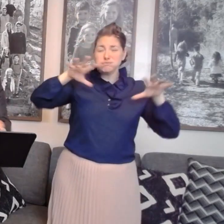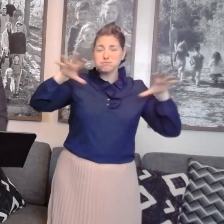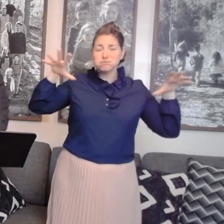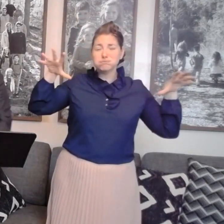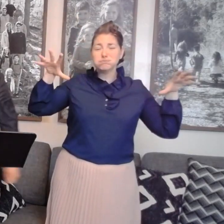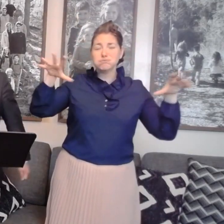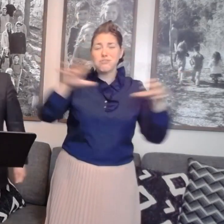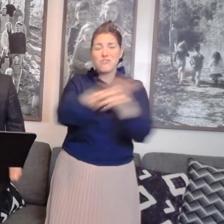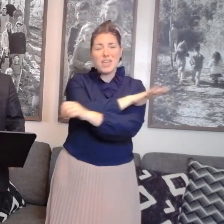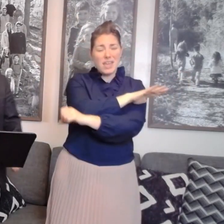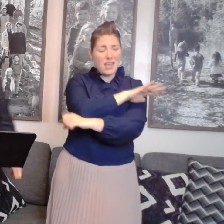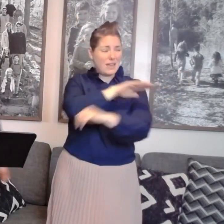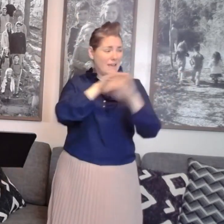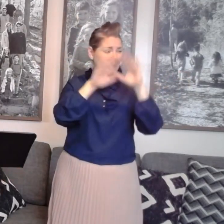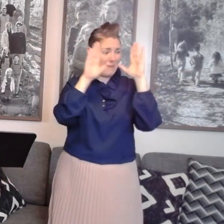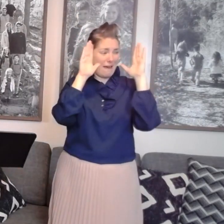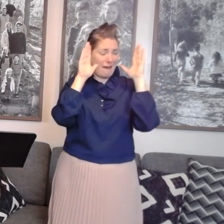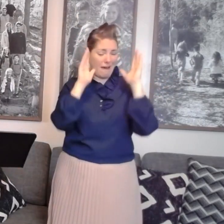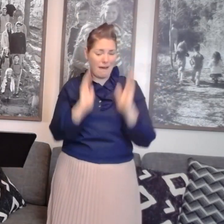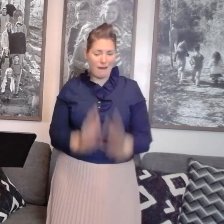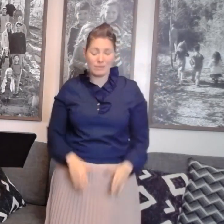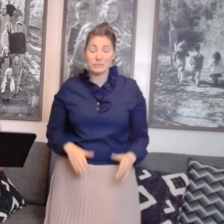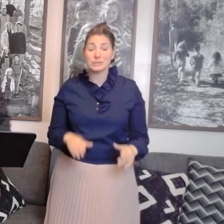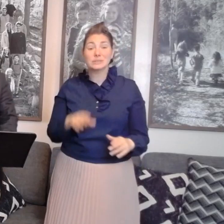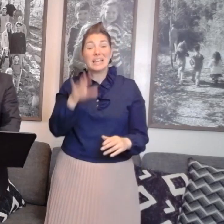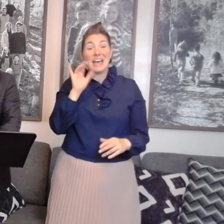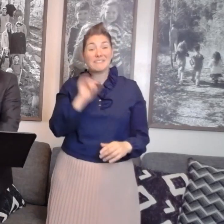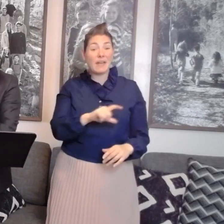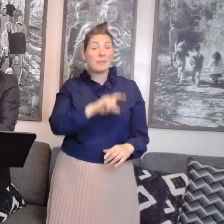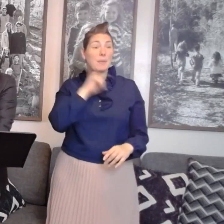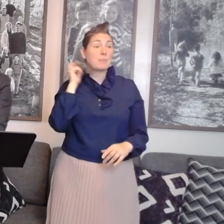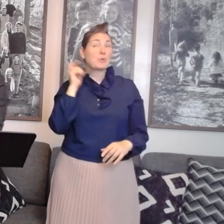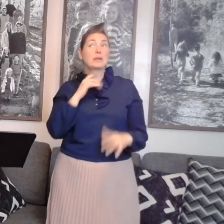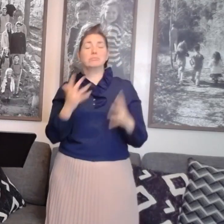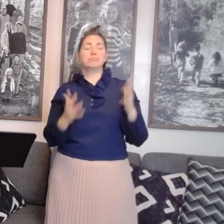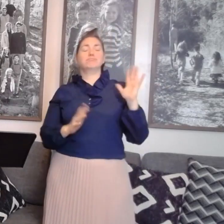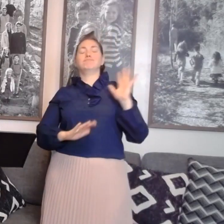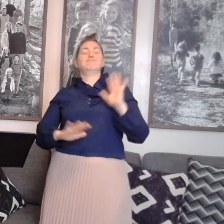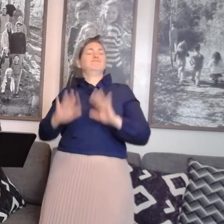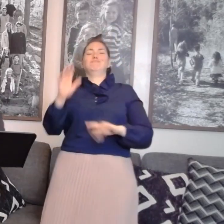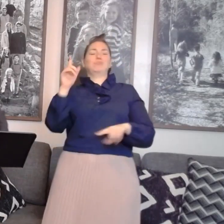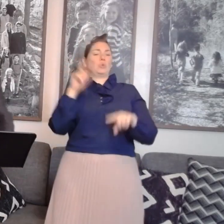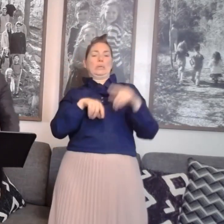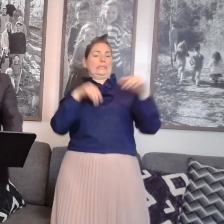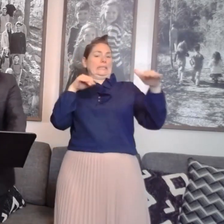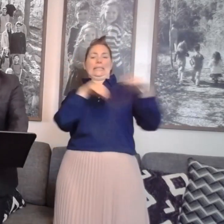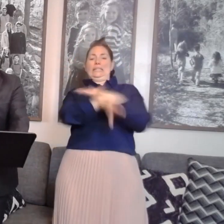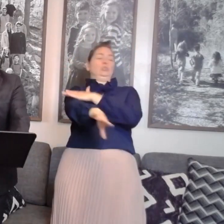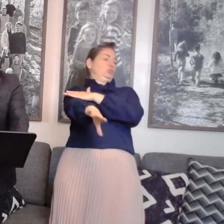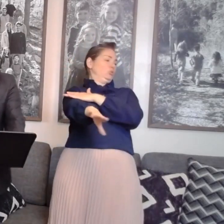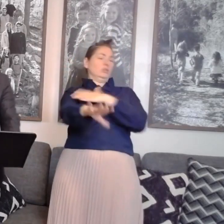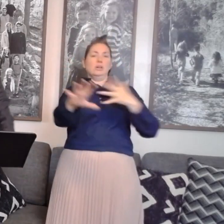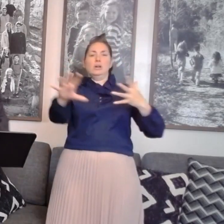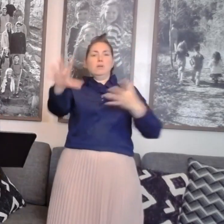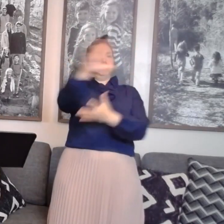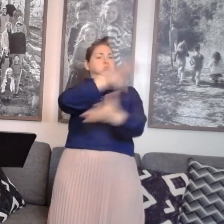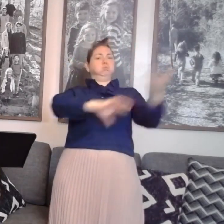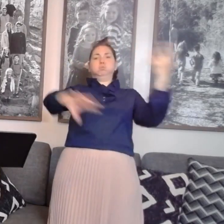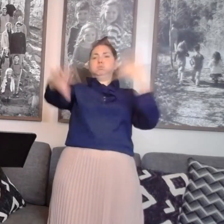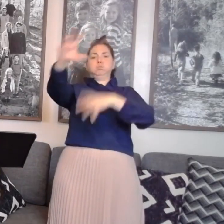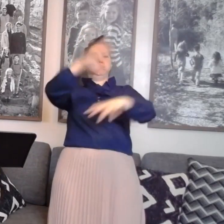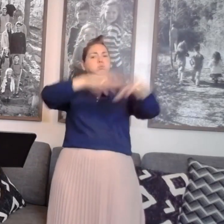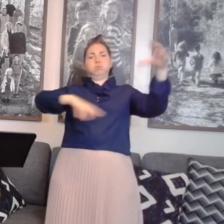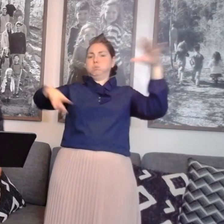the house. Yes. Amen. So that the priest could not enter into the house of the Lord because the